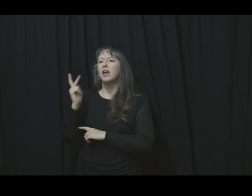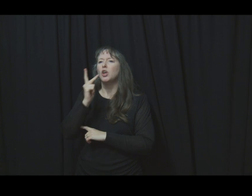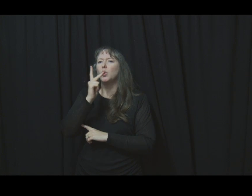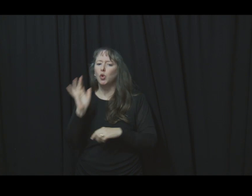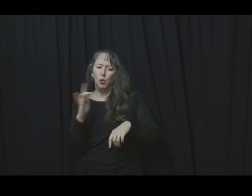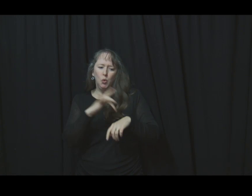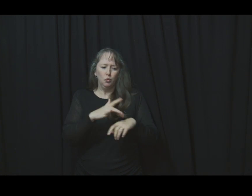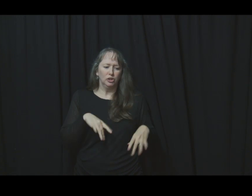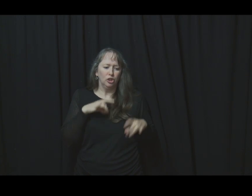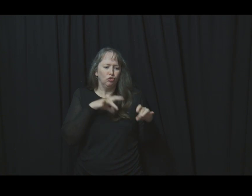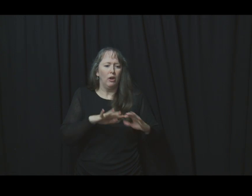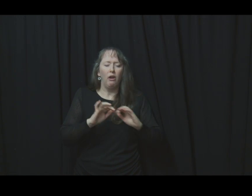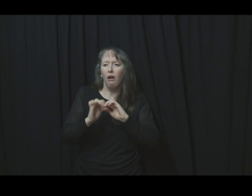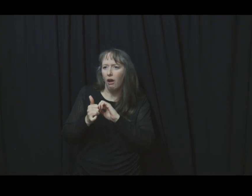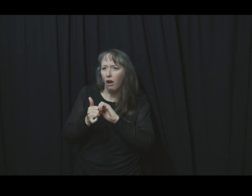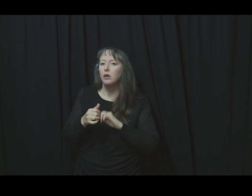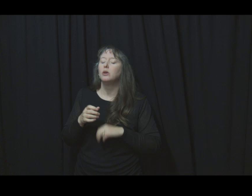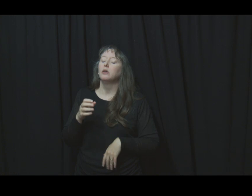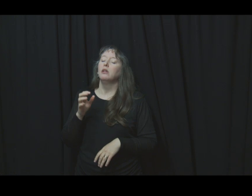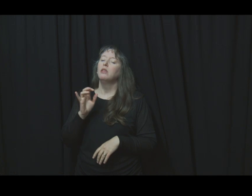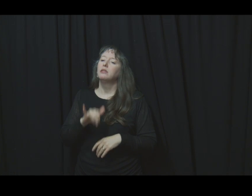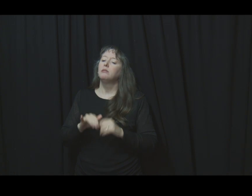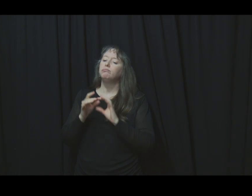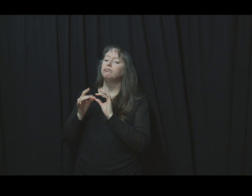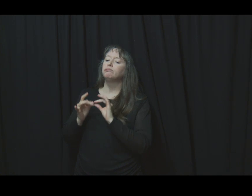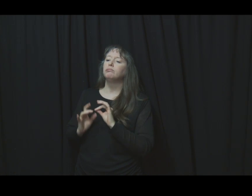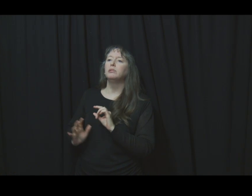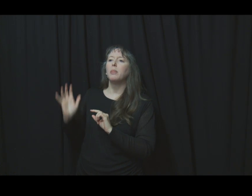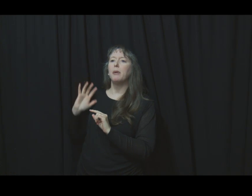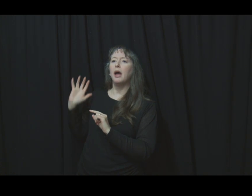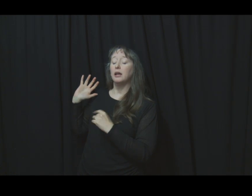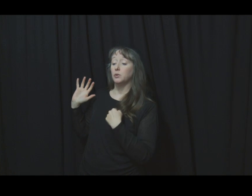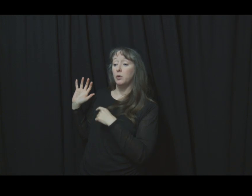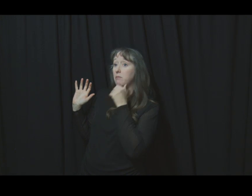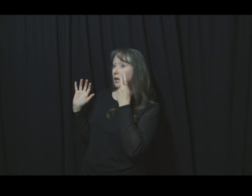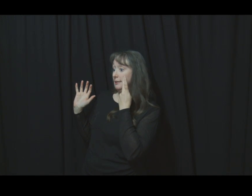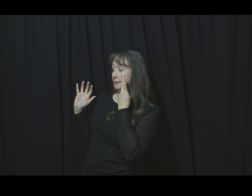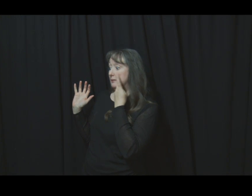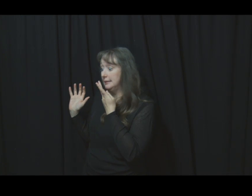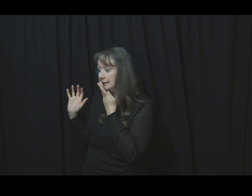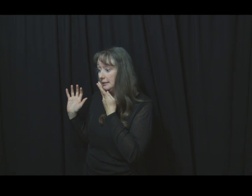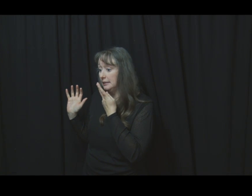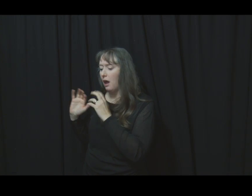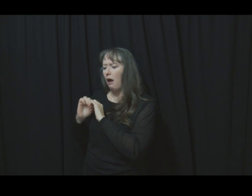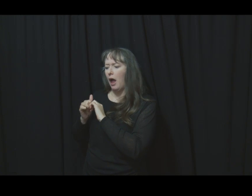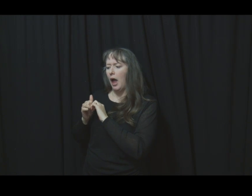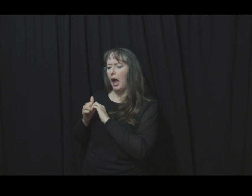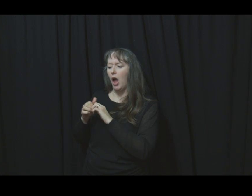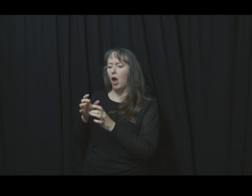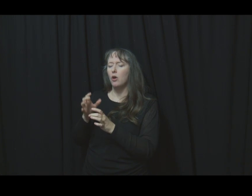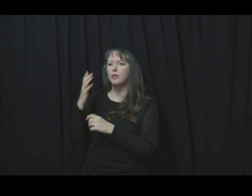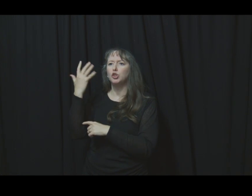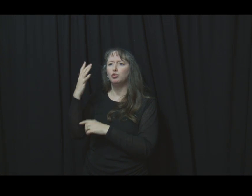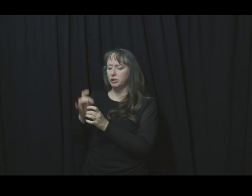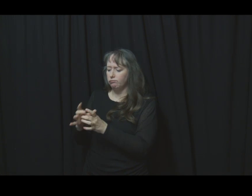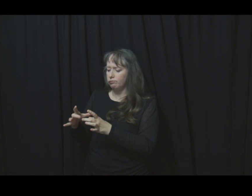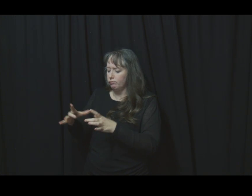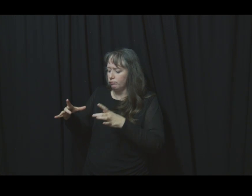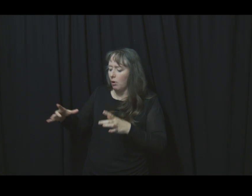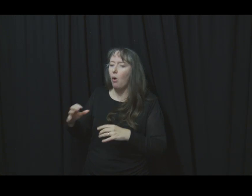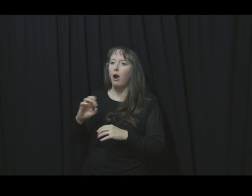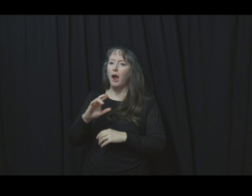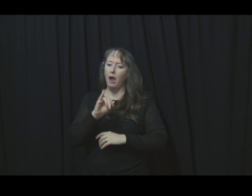that. But see, we're talking about the past when we weren't there. We didn't see those tree rings actually forming. We didn't see those layers being laid down.